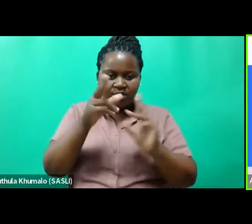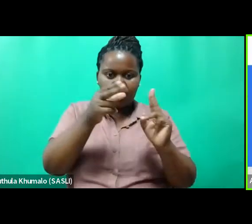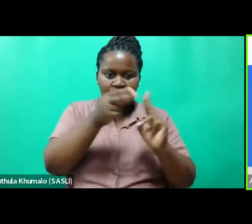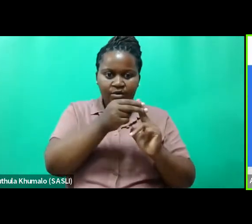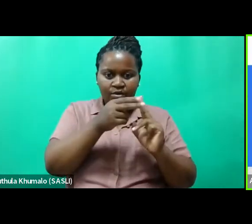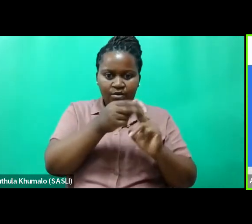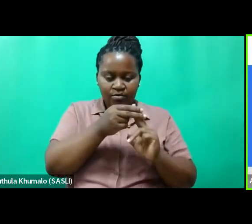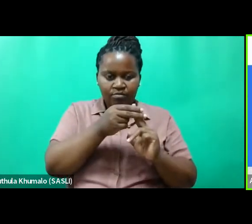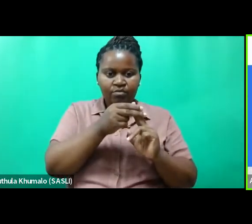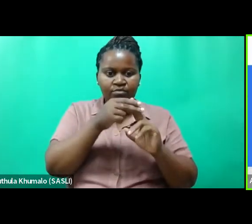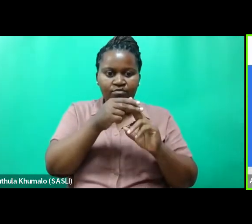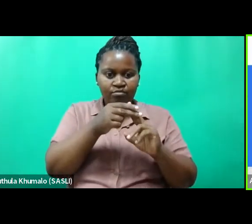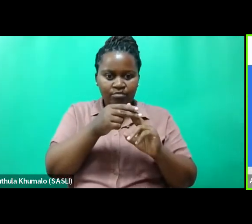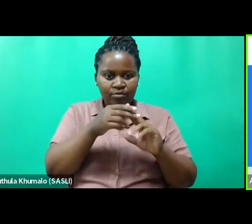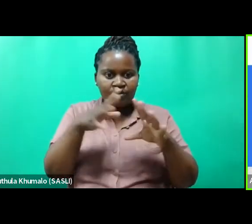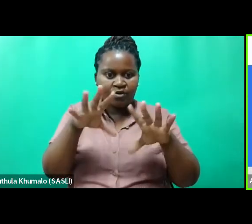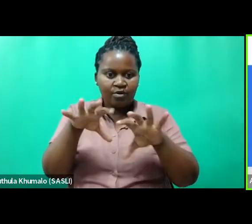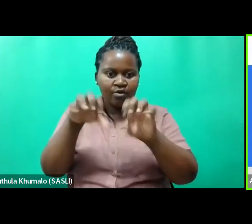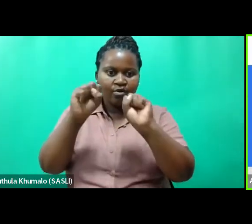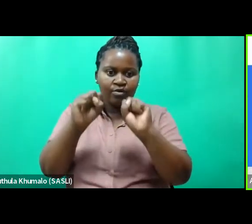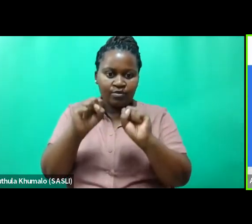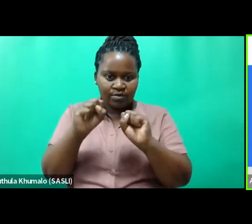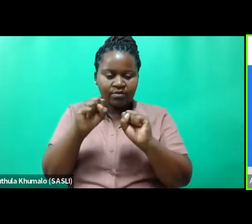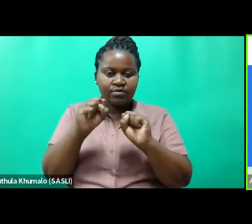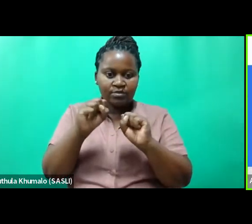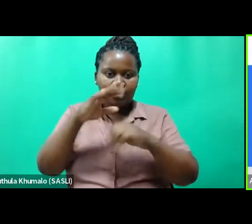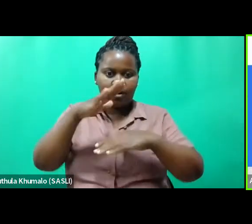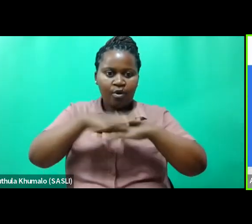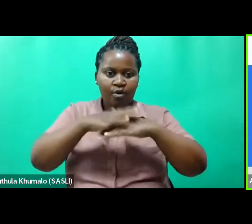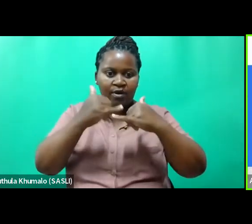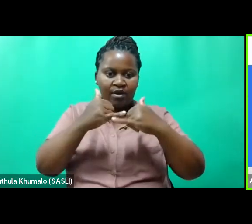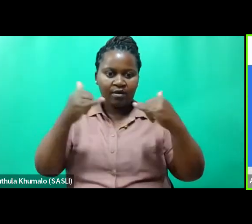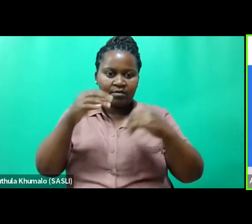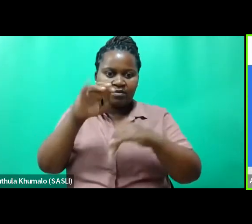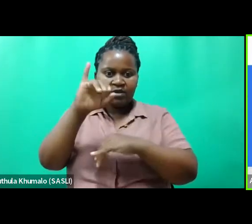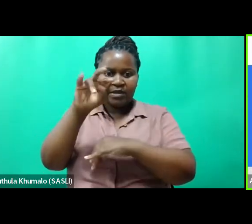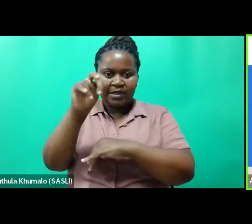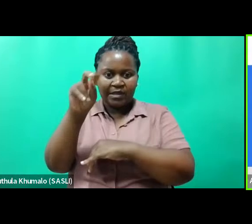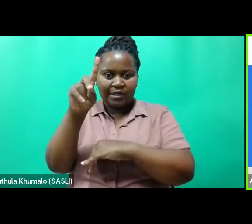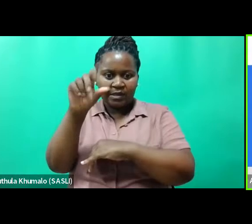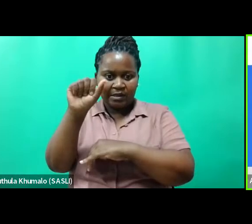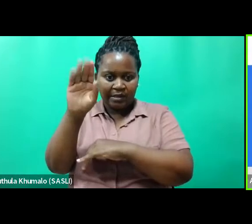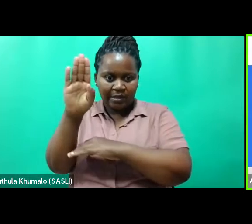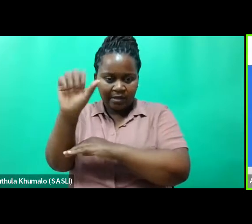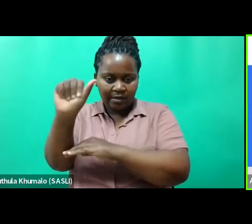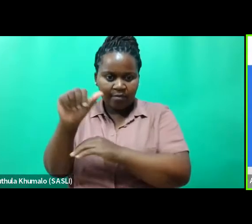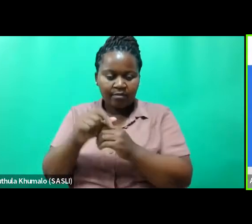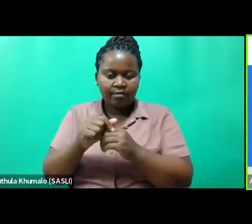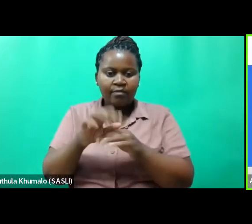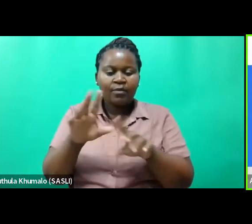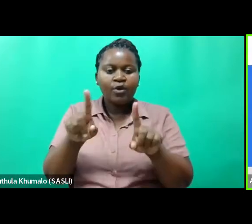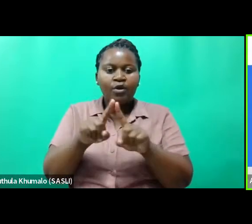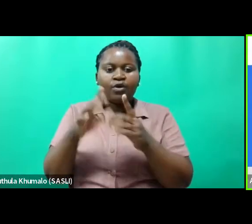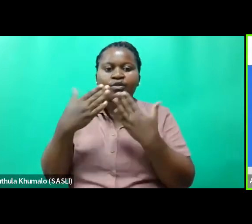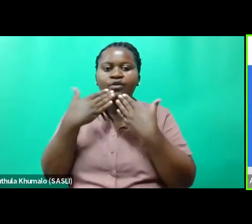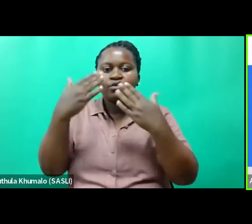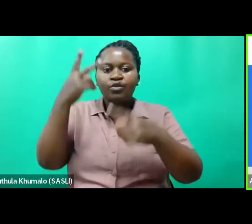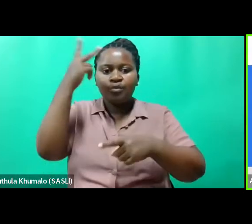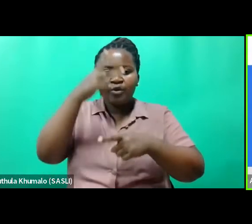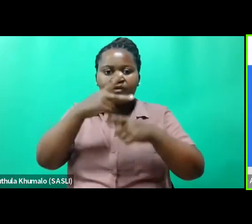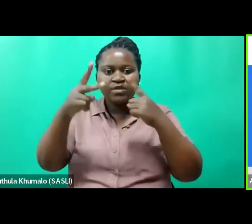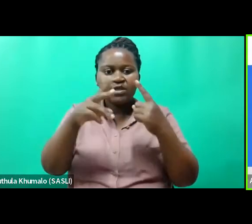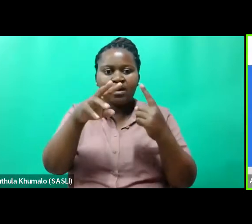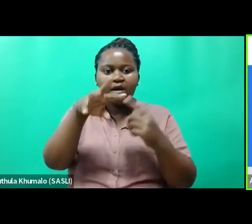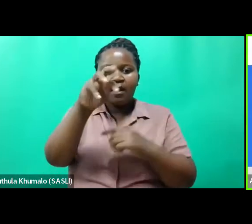hosting of this virtual Indaba. And a note of thanks to Professor Mazibuko,